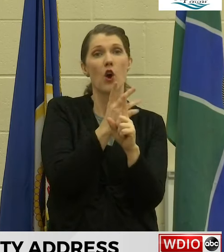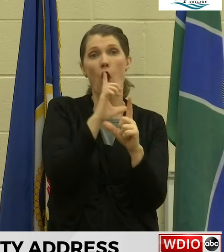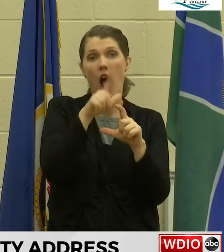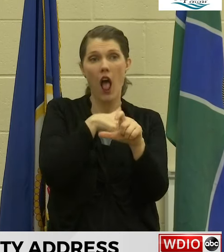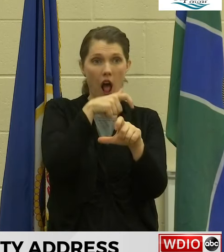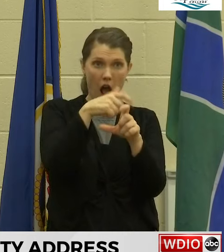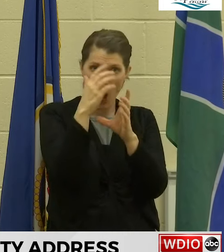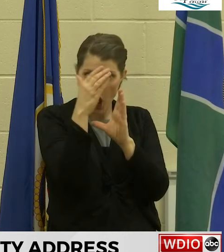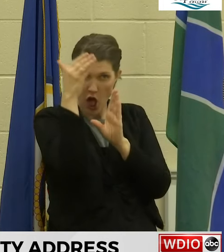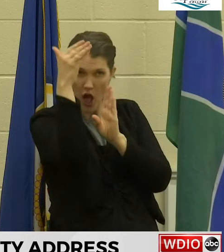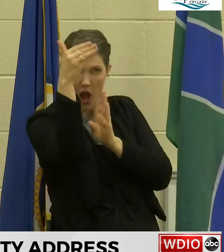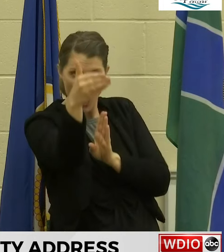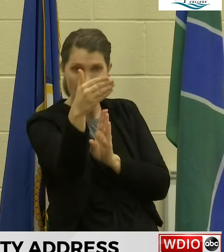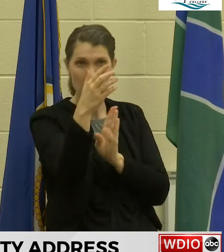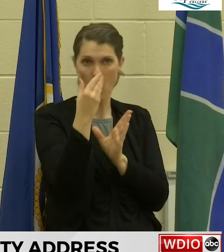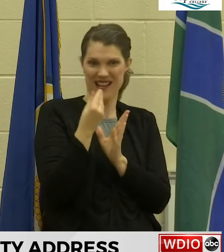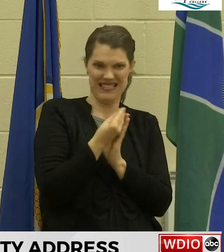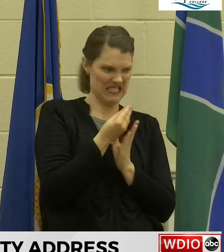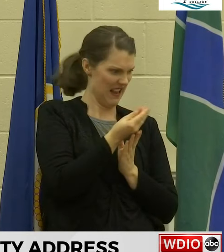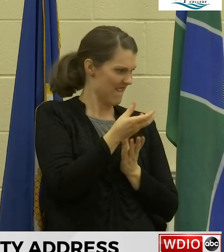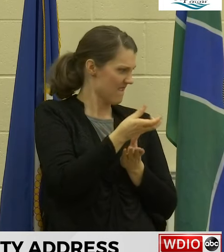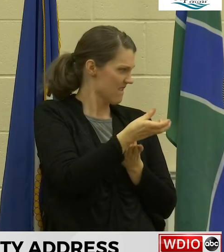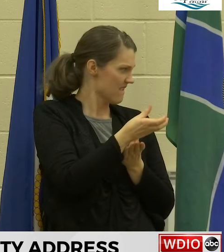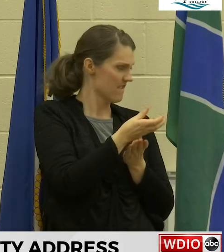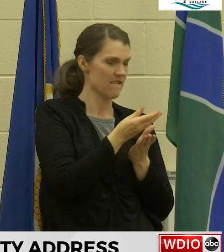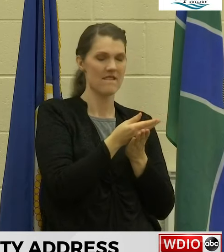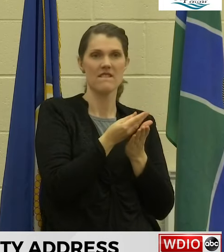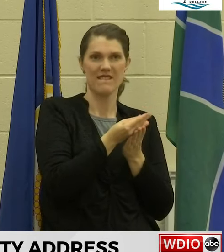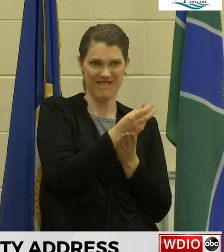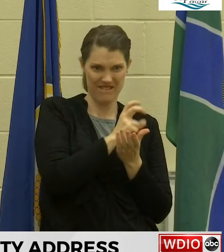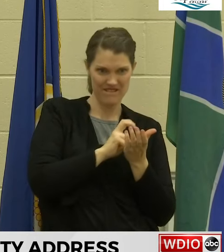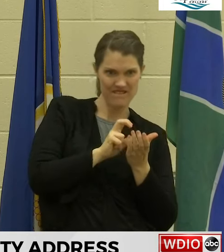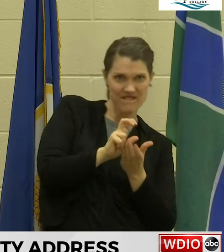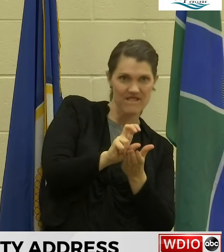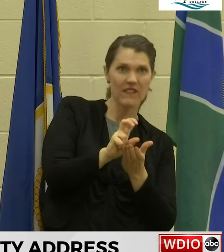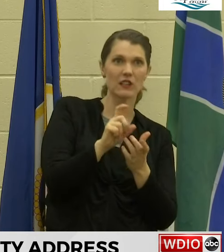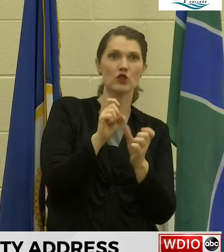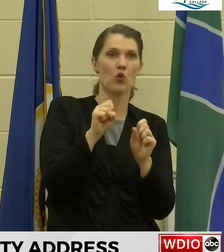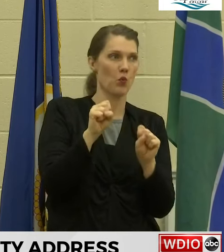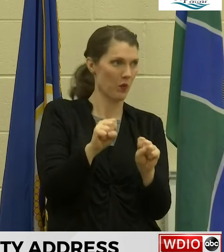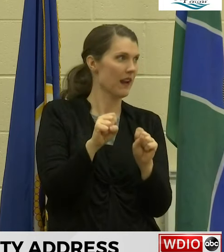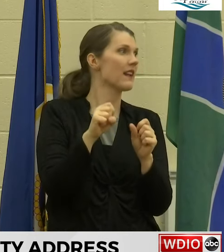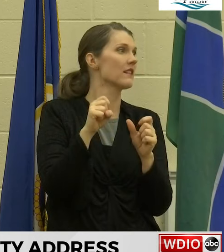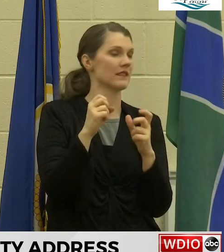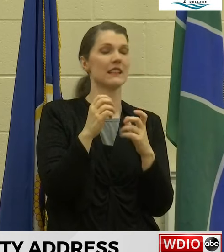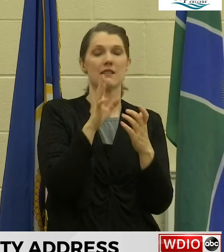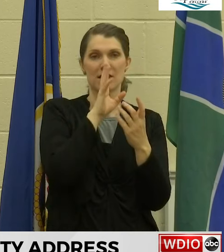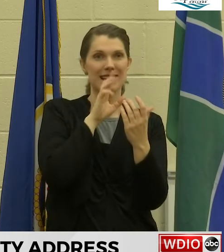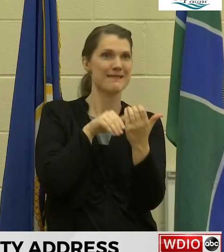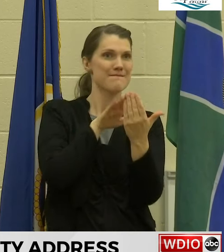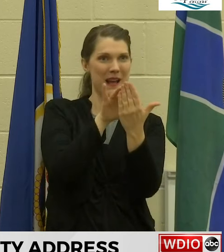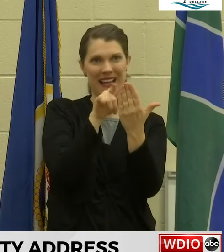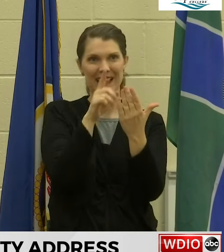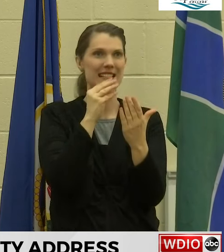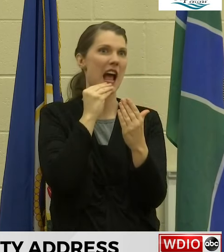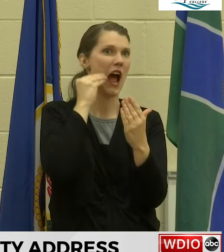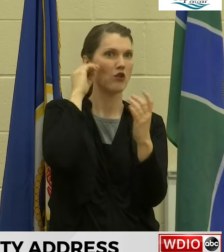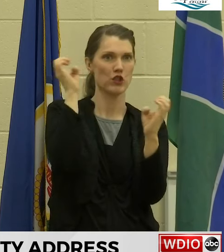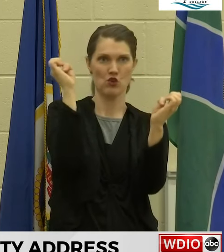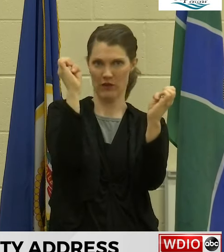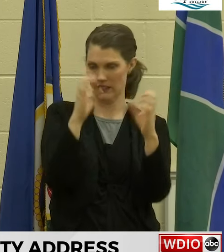long-term, dedicated funding mechanism to address our affordable housing crisis.